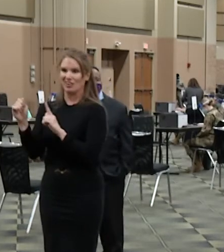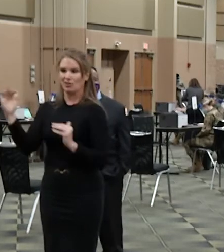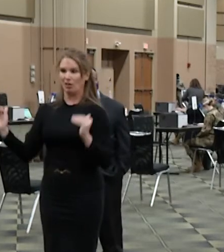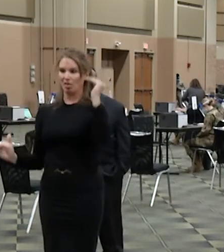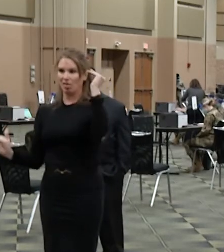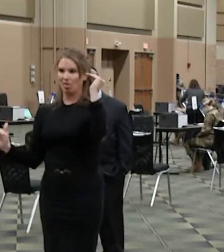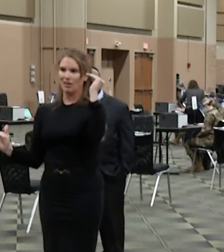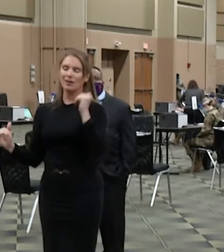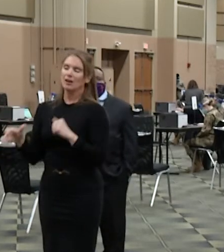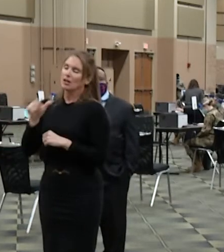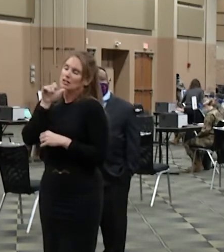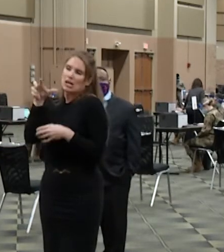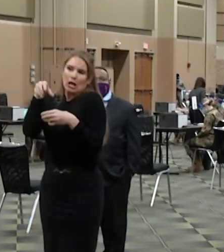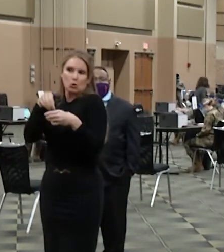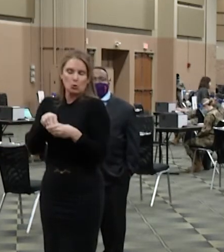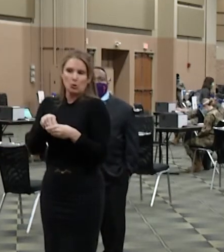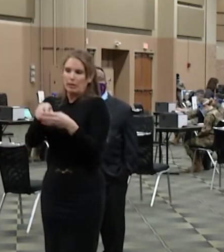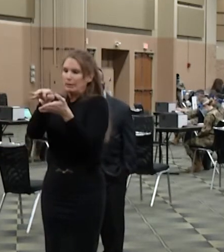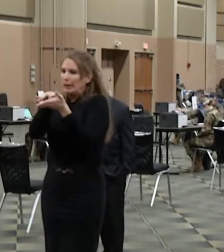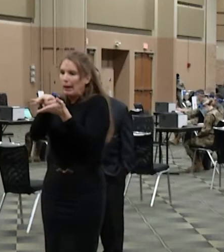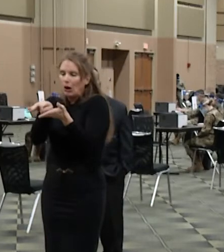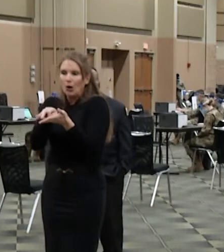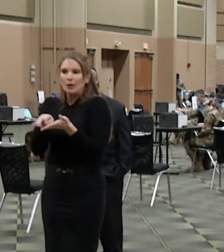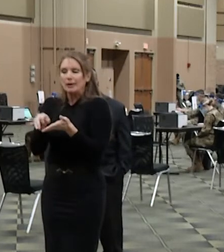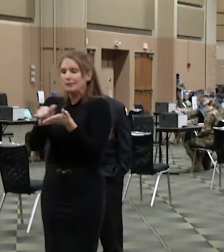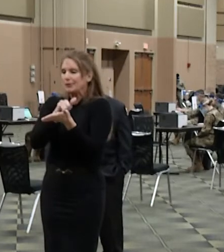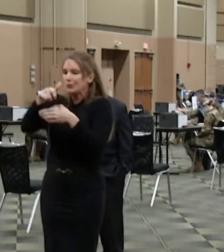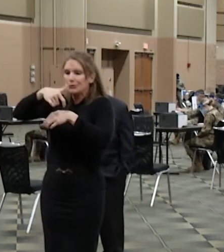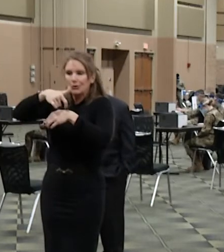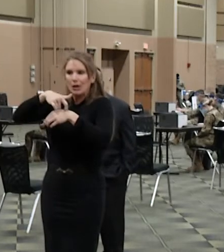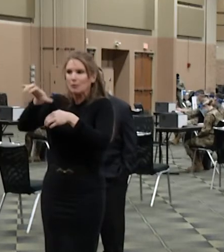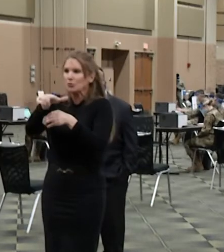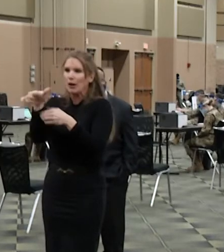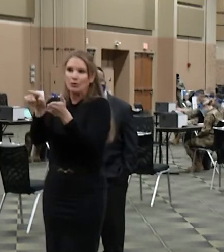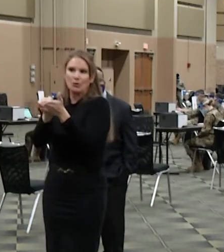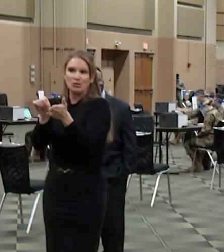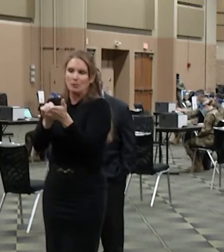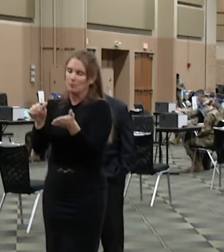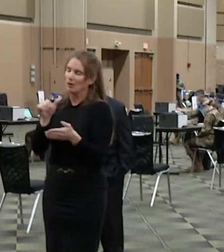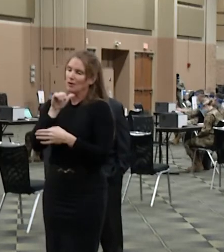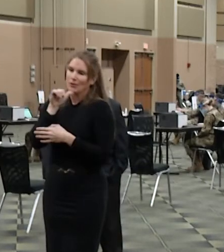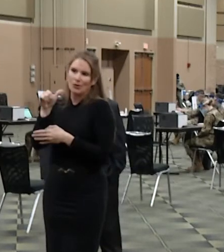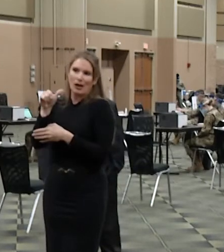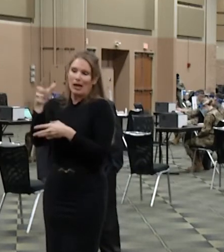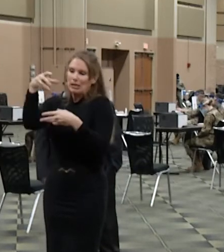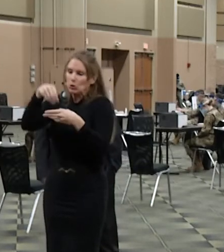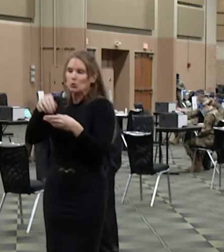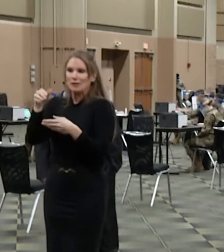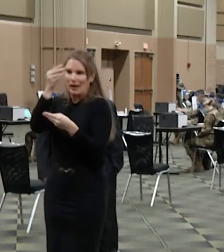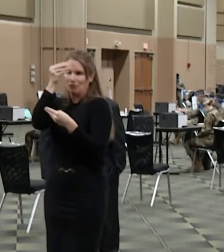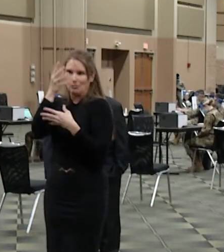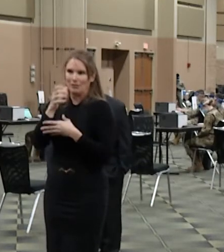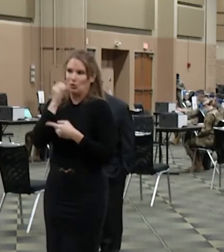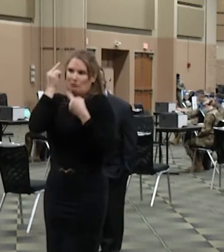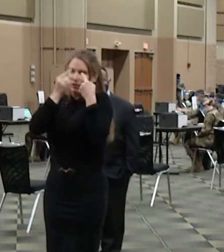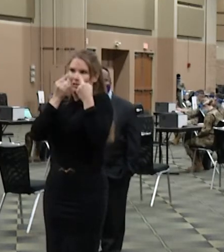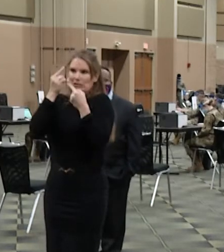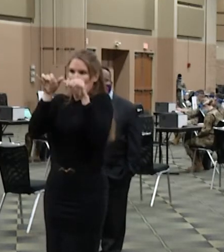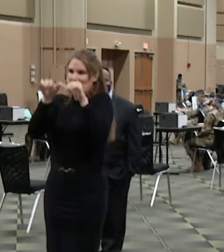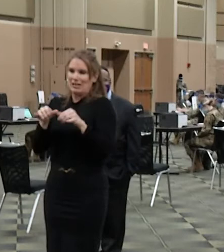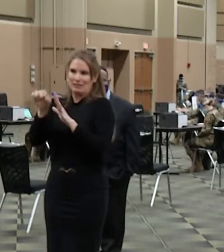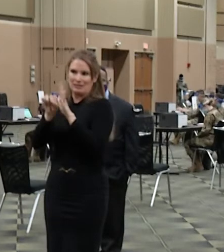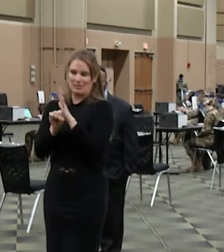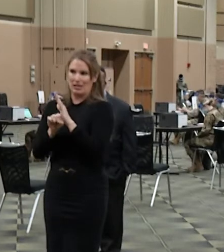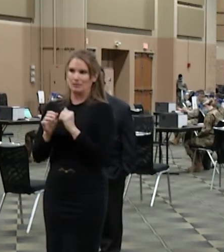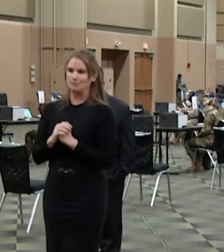into account in any listing by the New York Times or anybody else. They're just taking it by, you know, they don't even consider the size of the